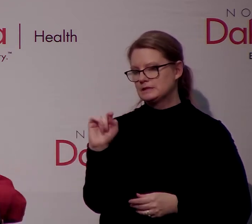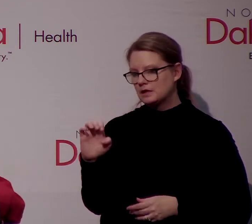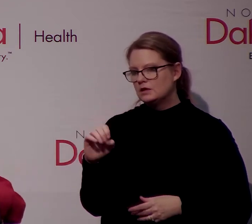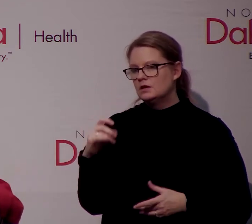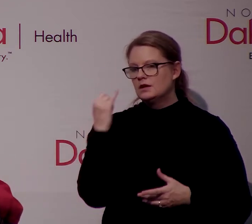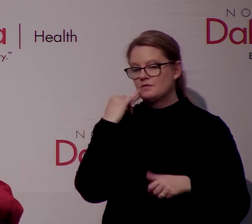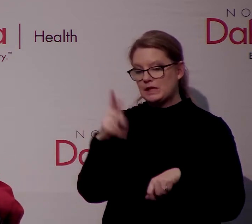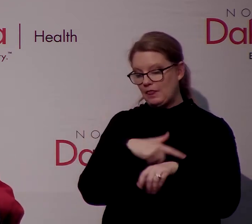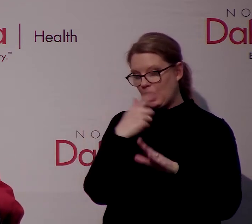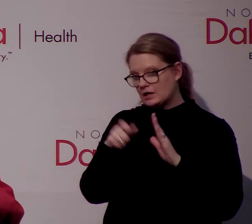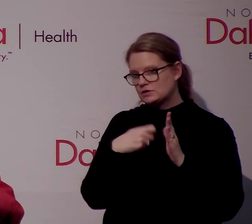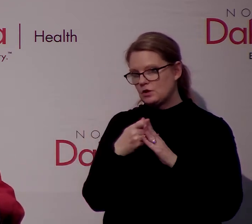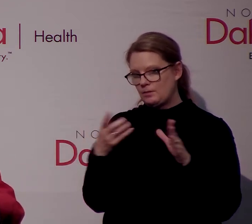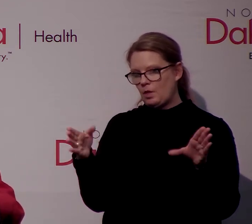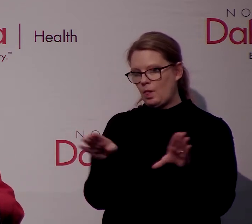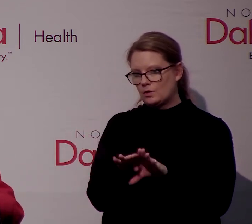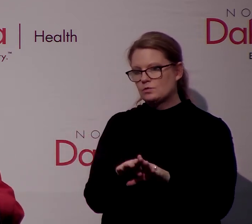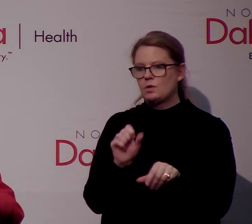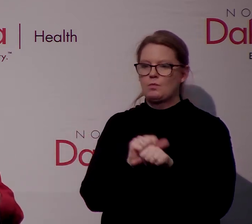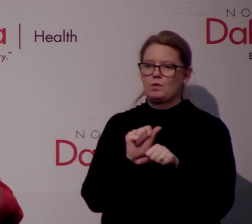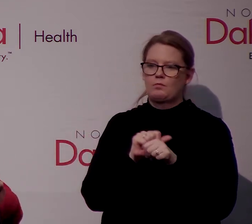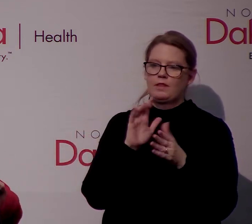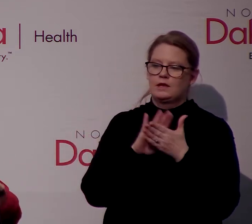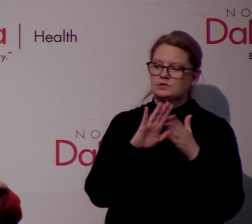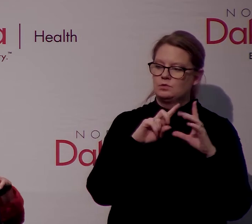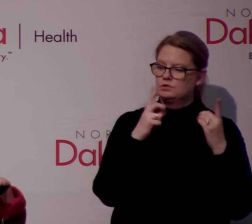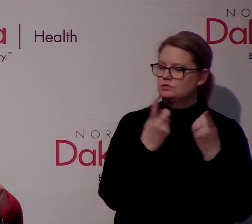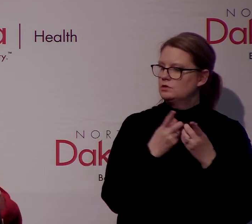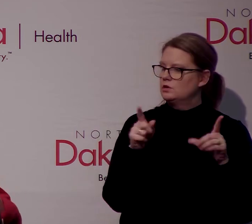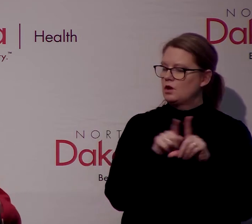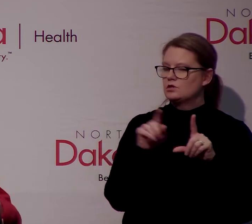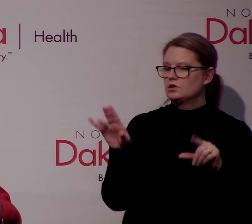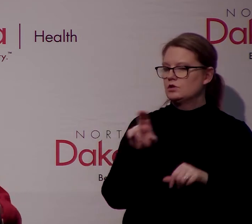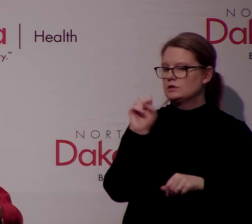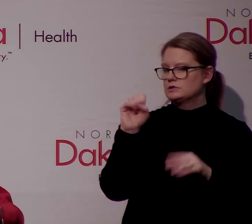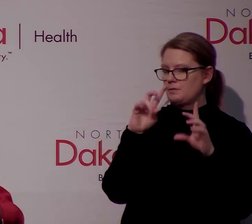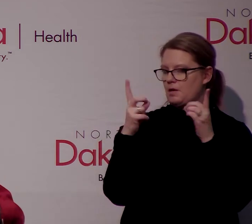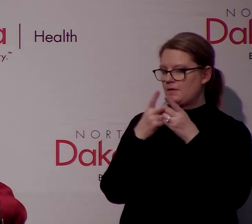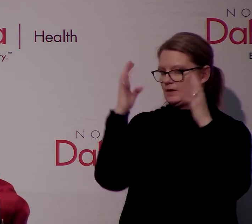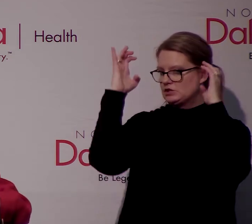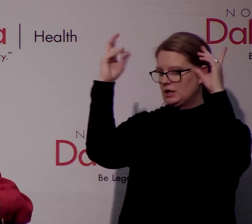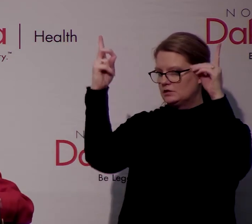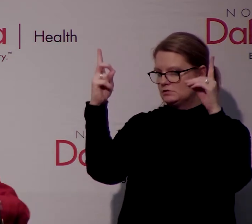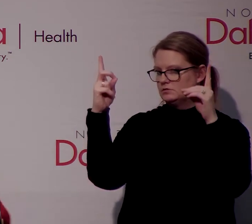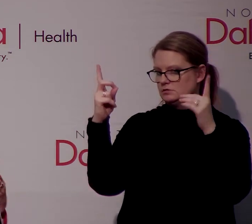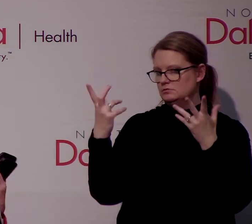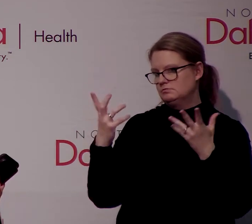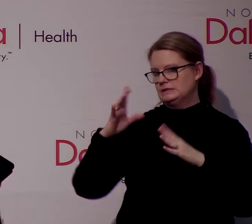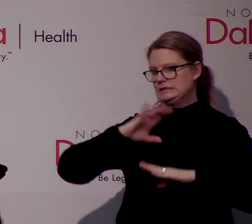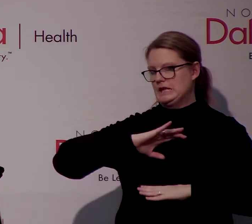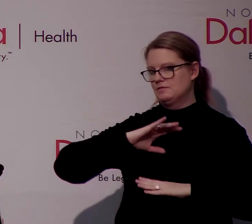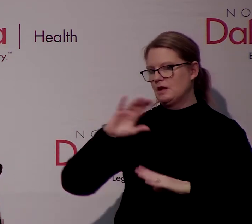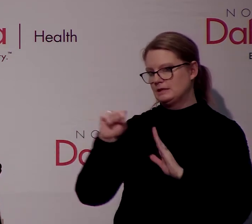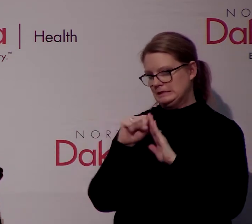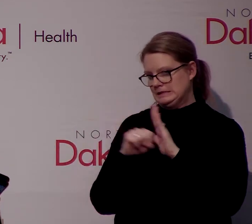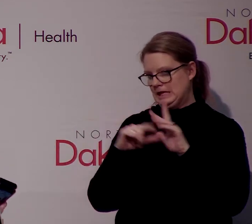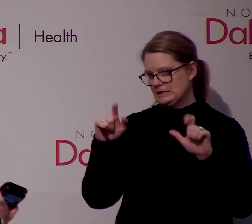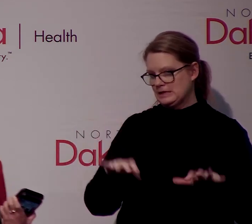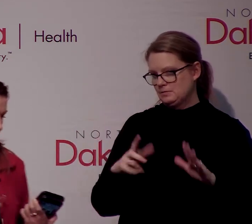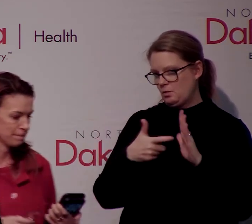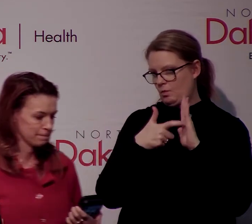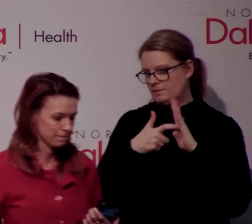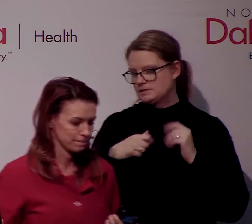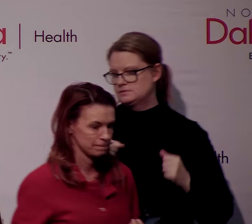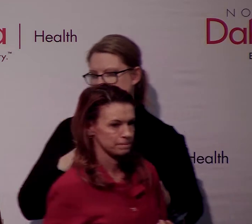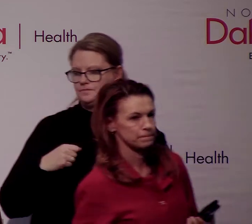a long-term closure, we will certainly work with our school districts and our U.S. Department of Ed to meet the state assessment requirements.